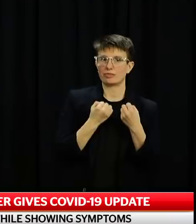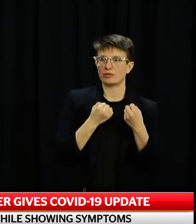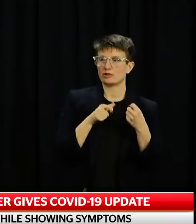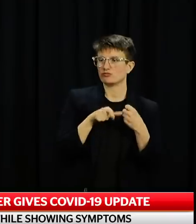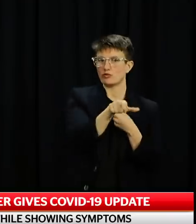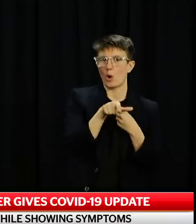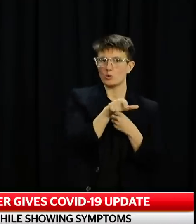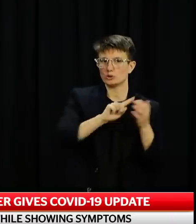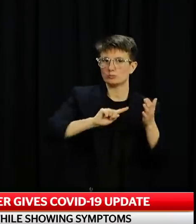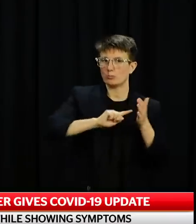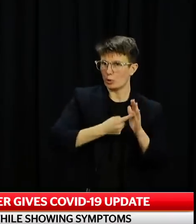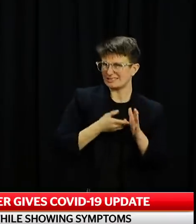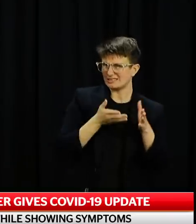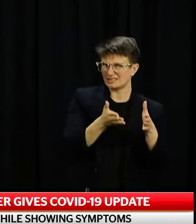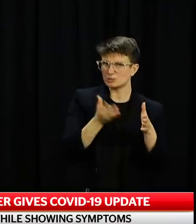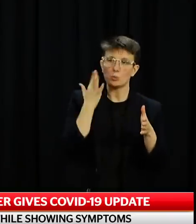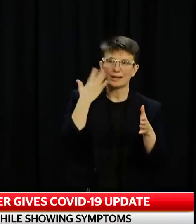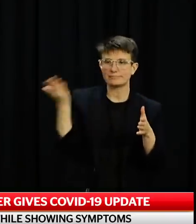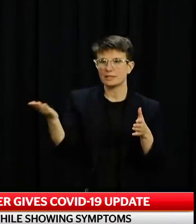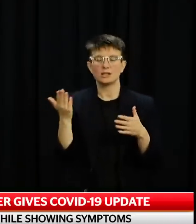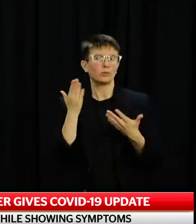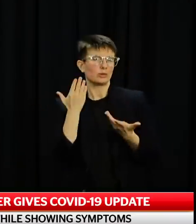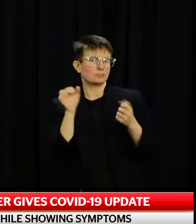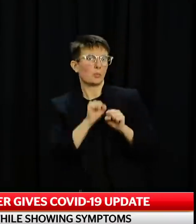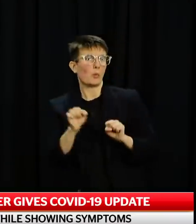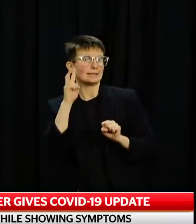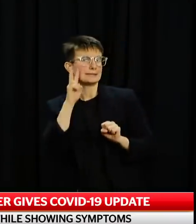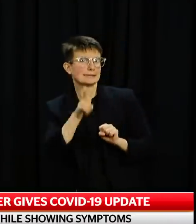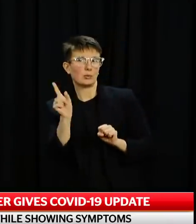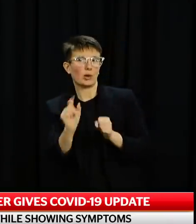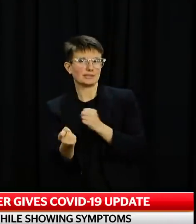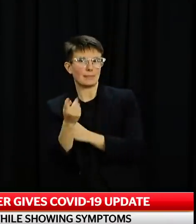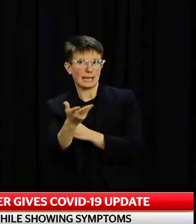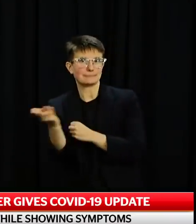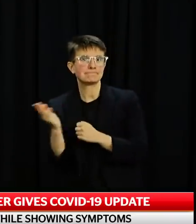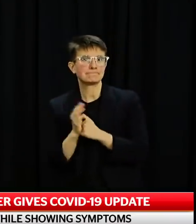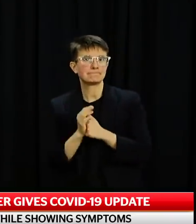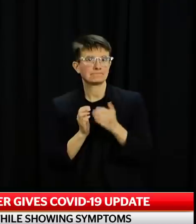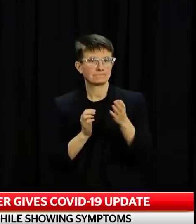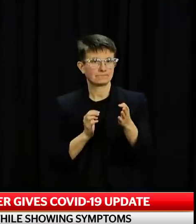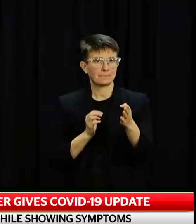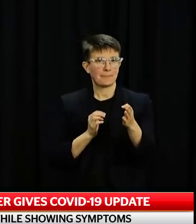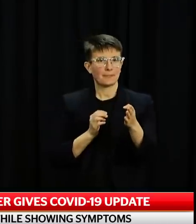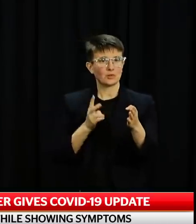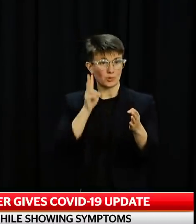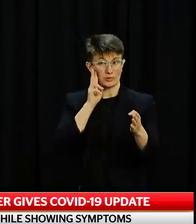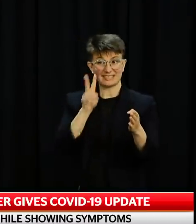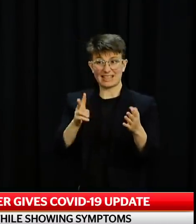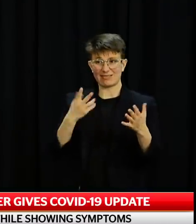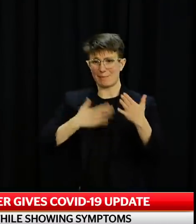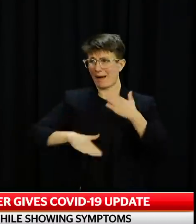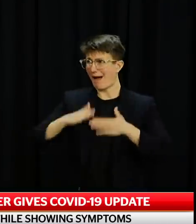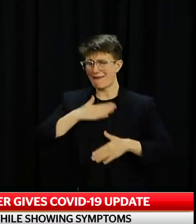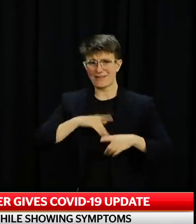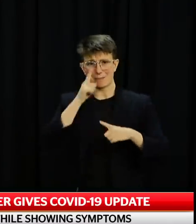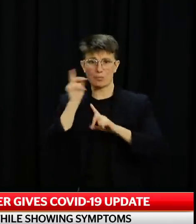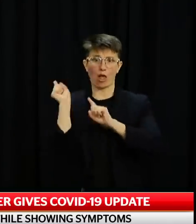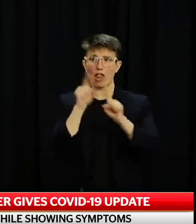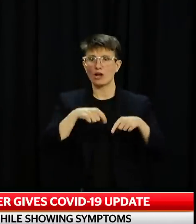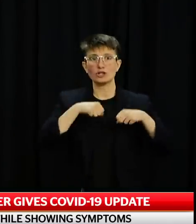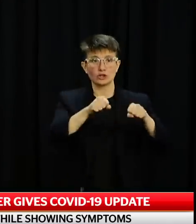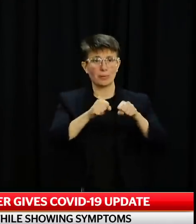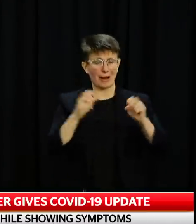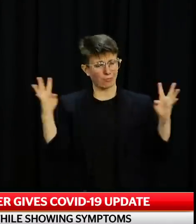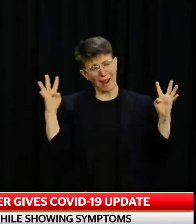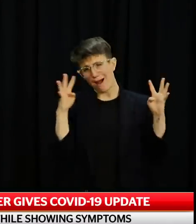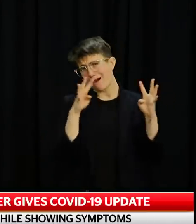within the Auckland region. Perceived behaviour of some in Auckland at supermarkets last night? I'm aware that